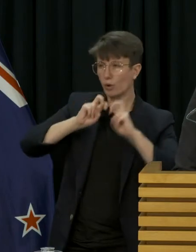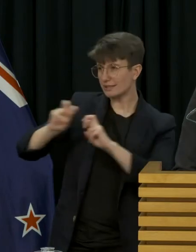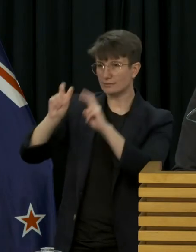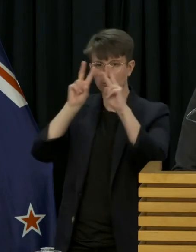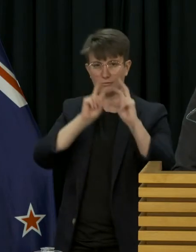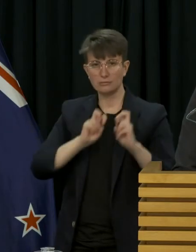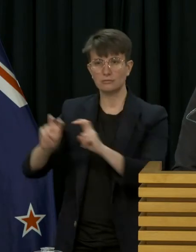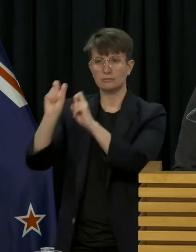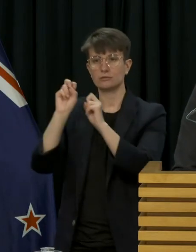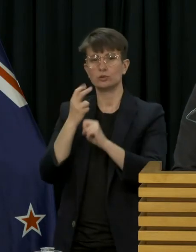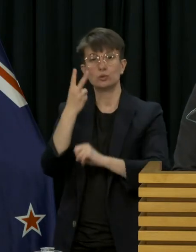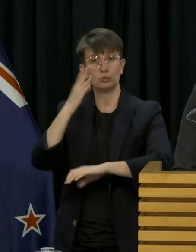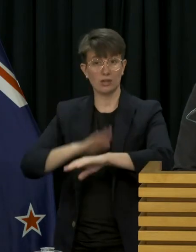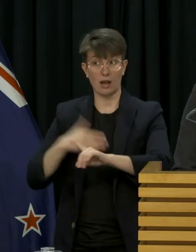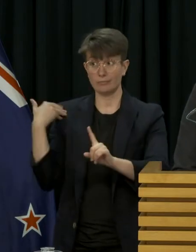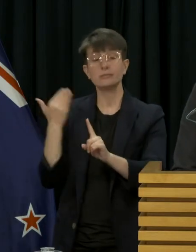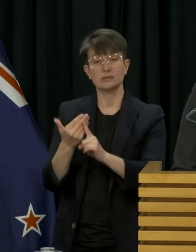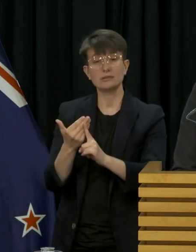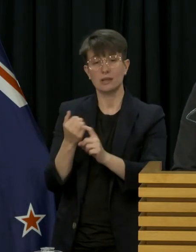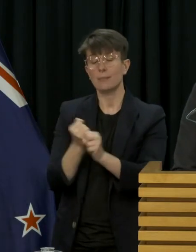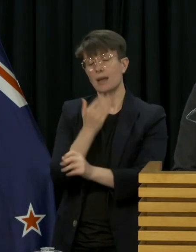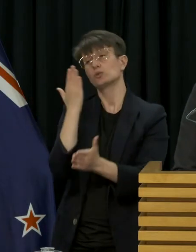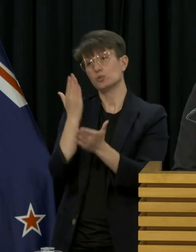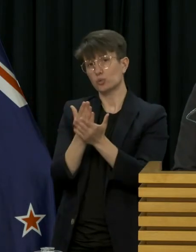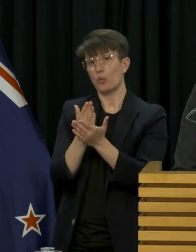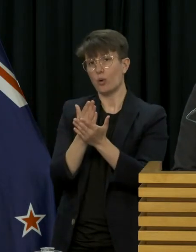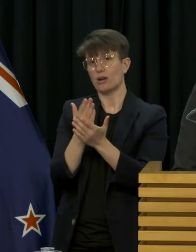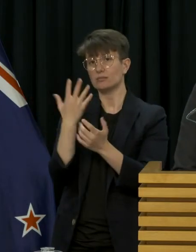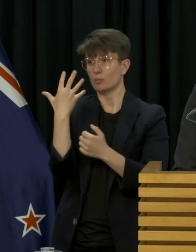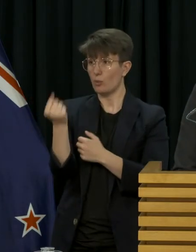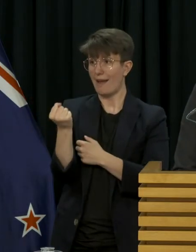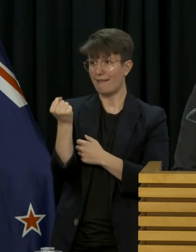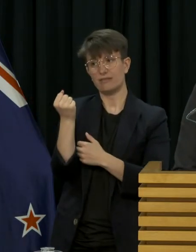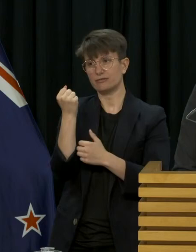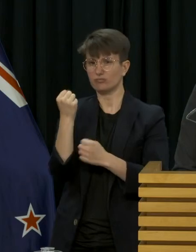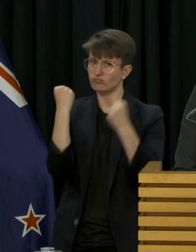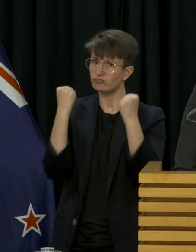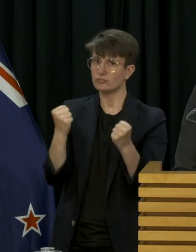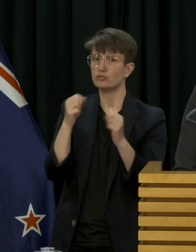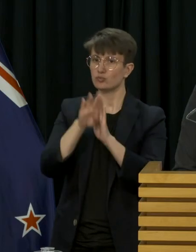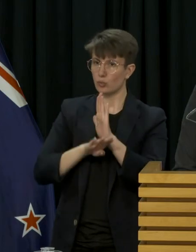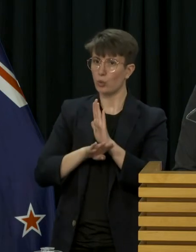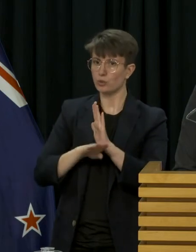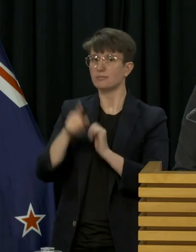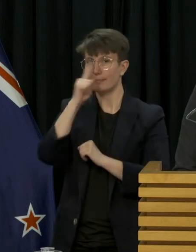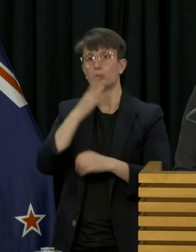of our routine process in ensuring that we've got the most rigorous standards that we need to keep people safe.